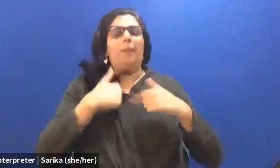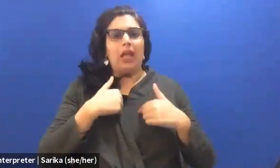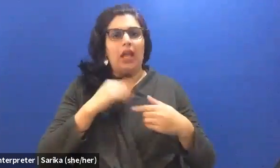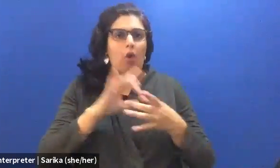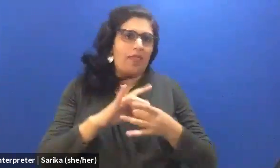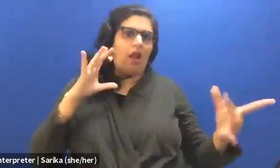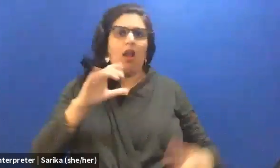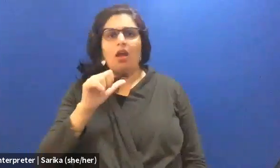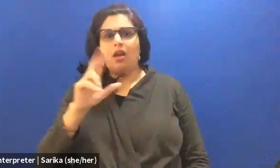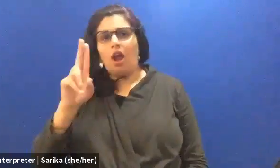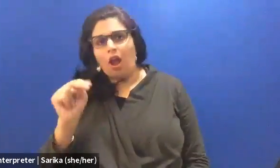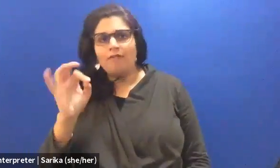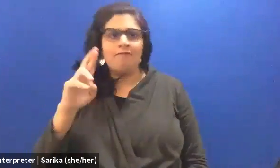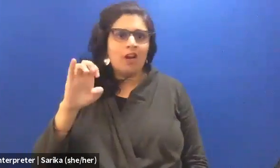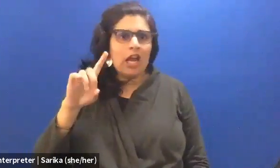definitely do something about it.